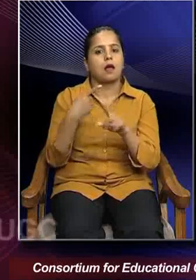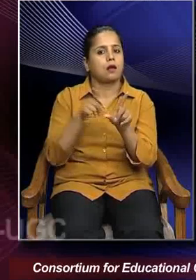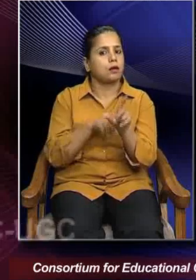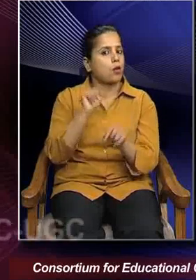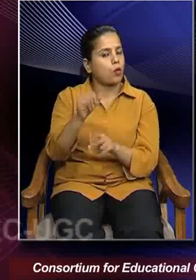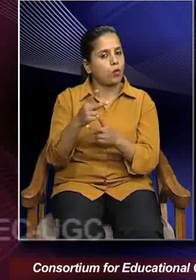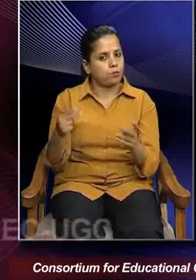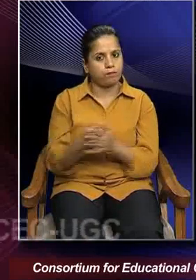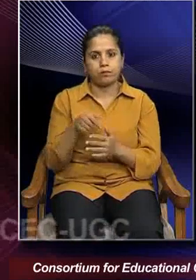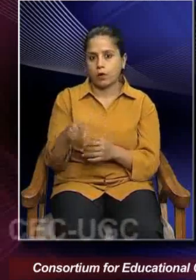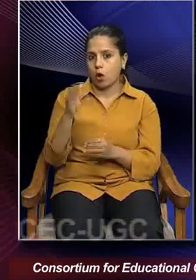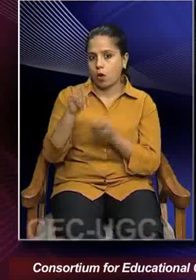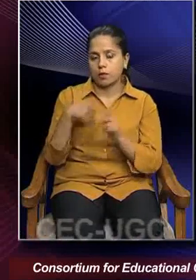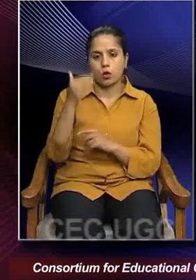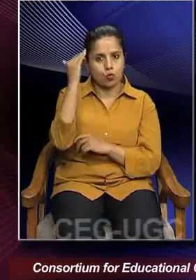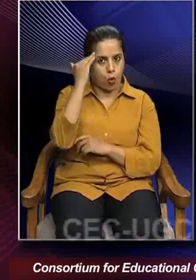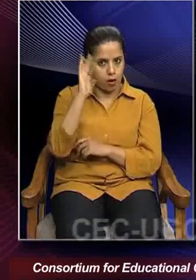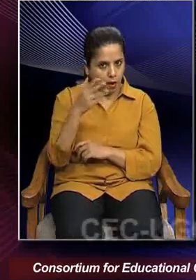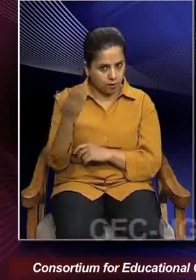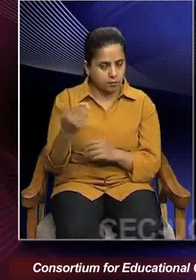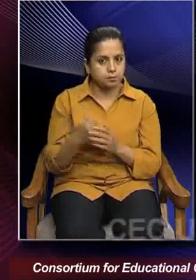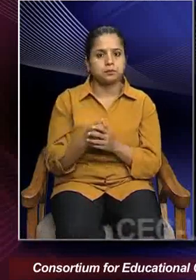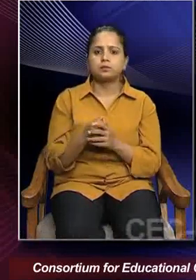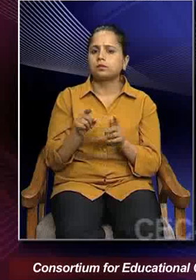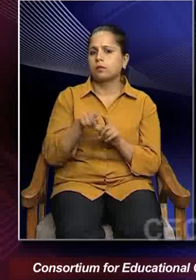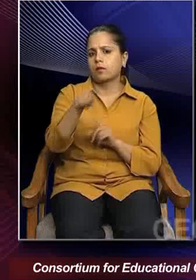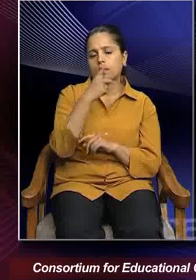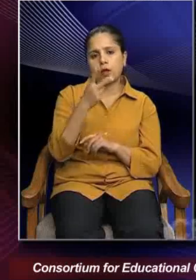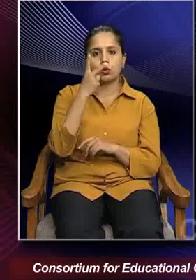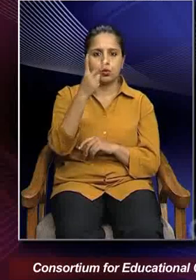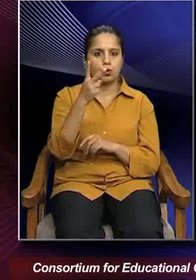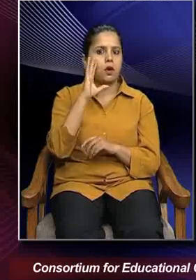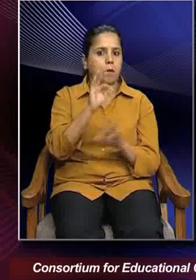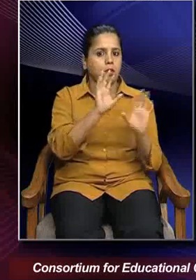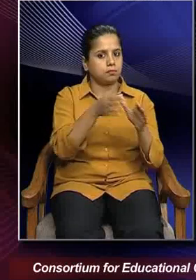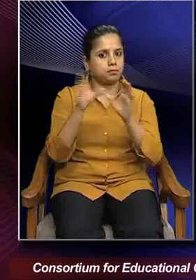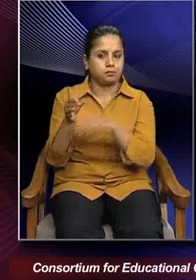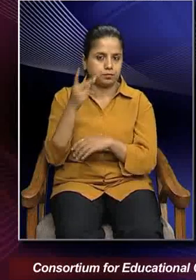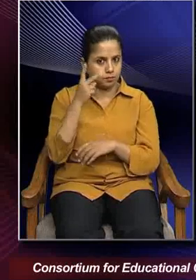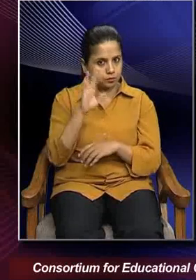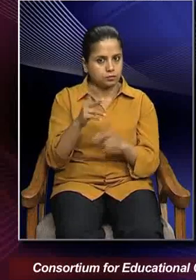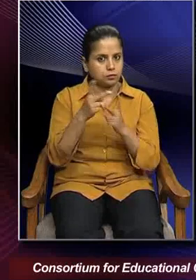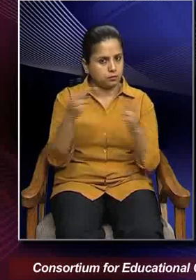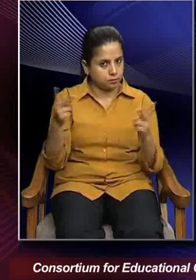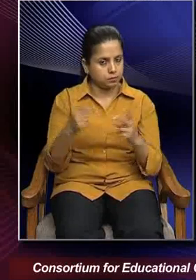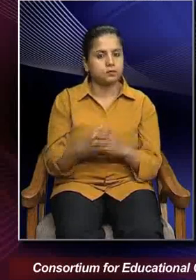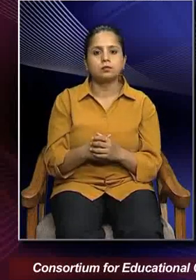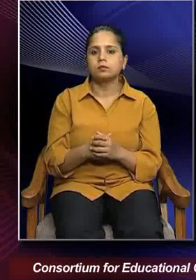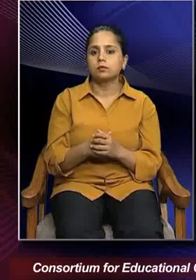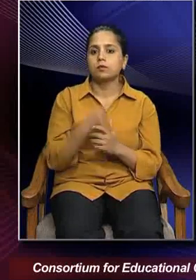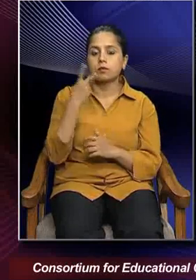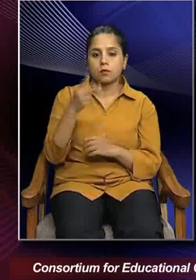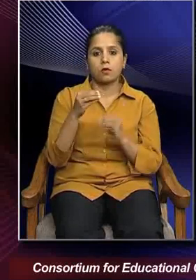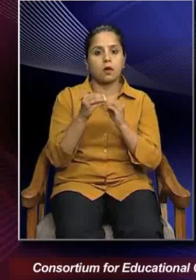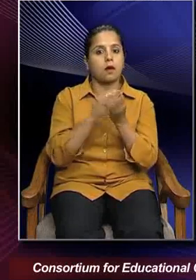which are objects of knowledge, into 2 main categories, which is